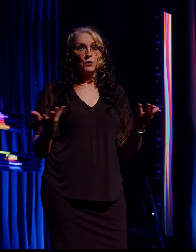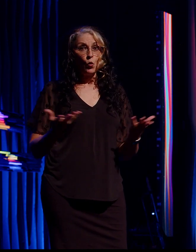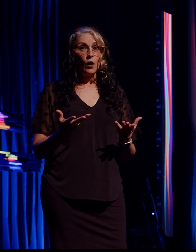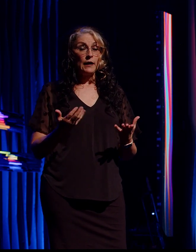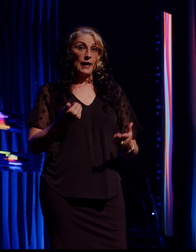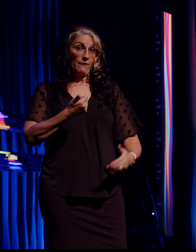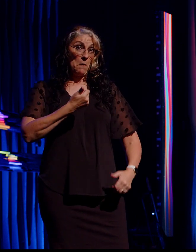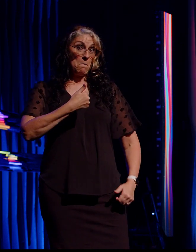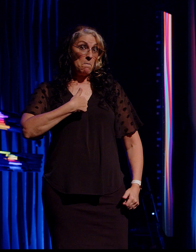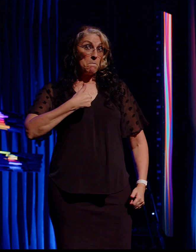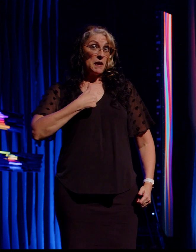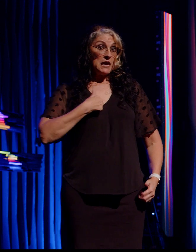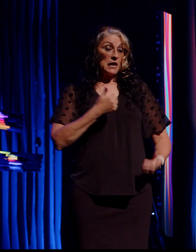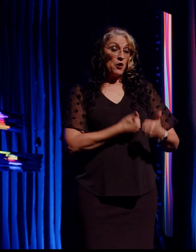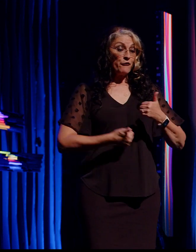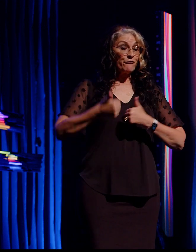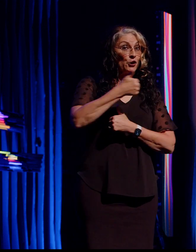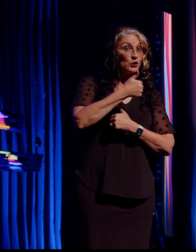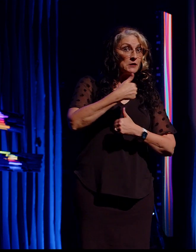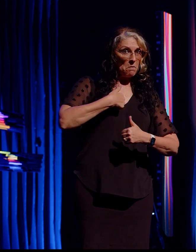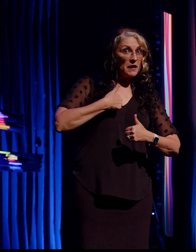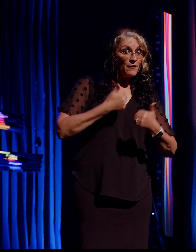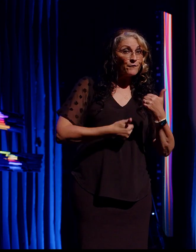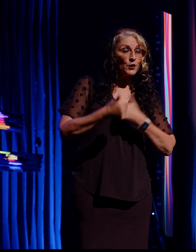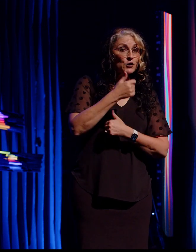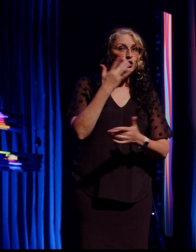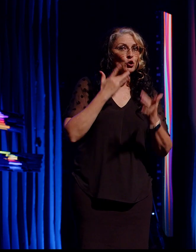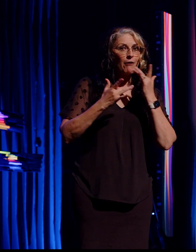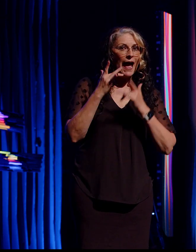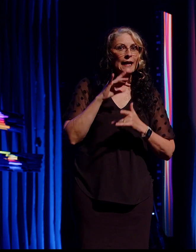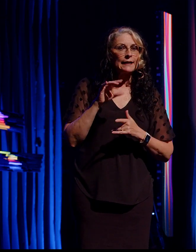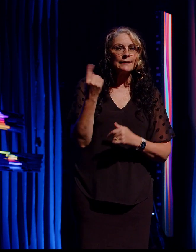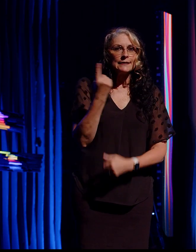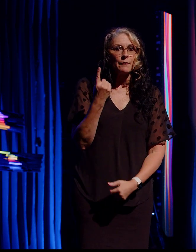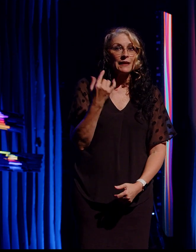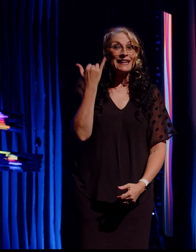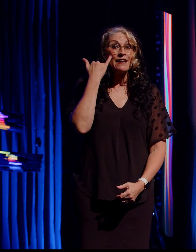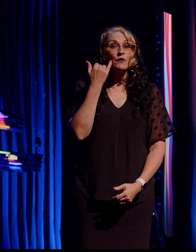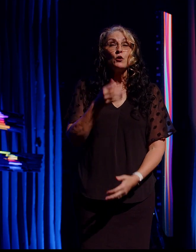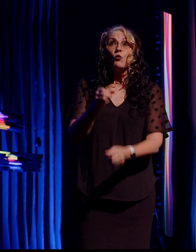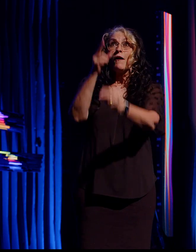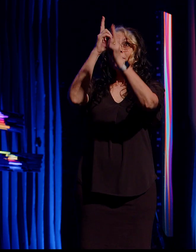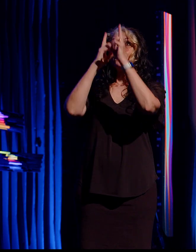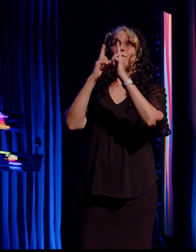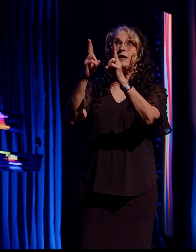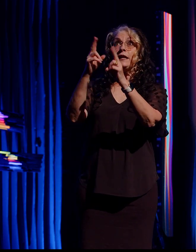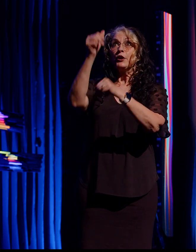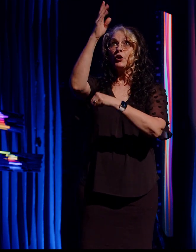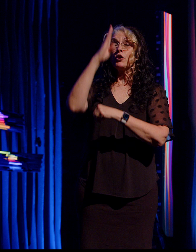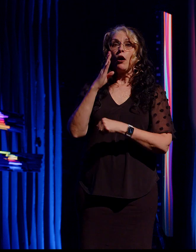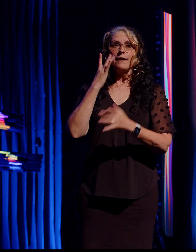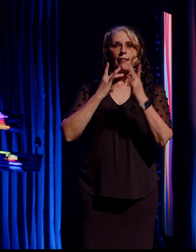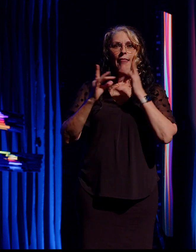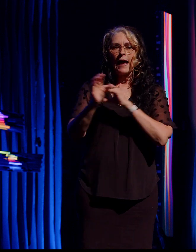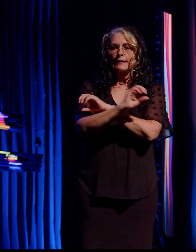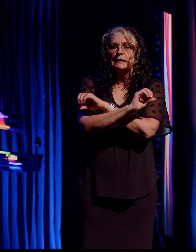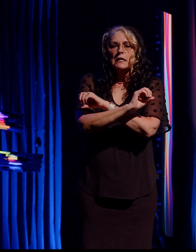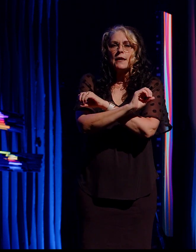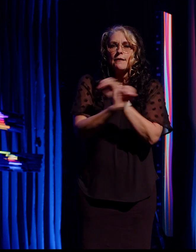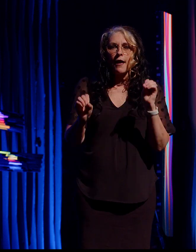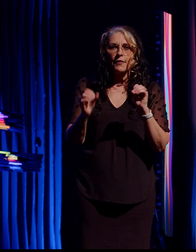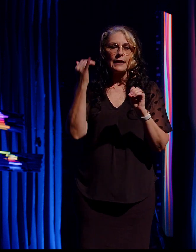first, you're lacking something. Where the one who fears God lacks nothing at